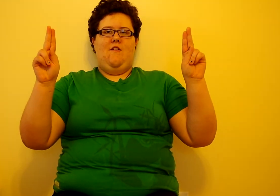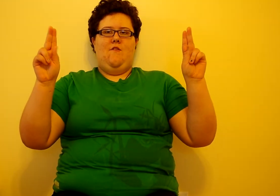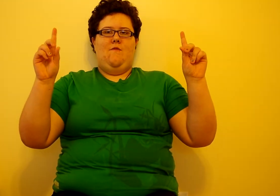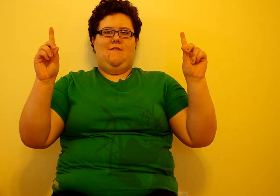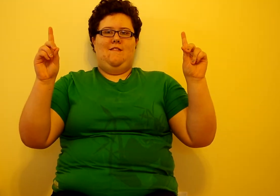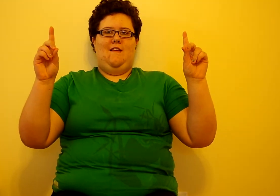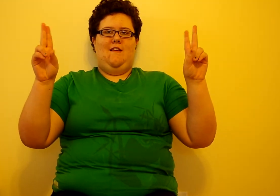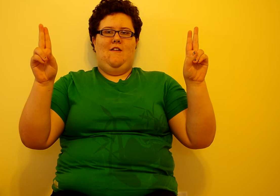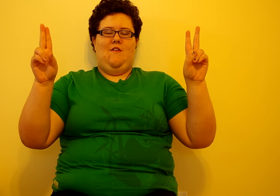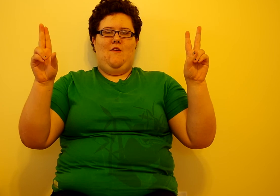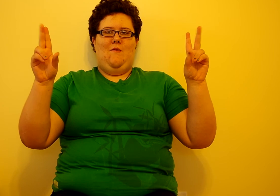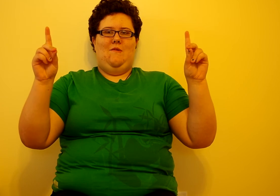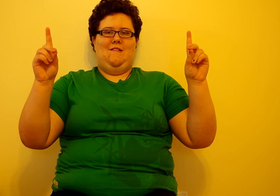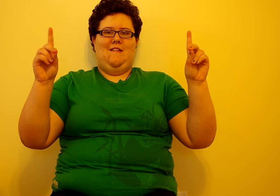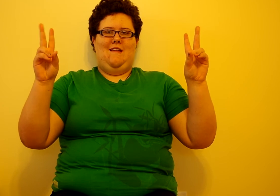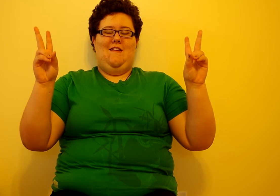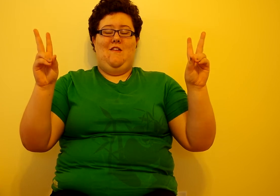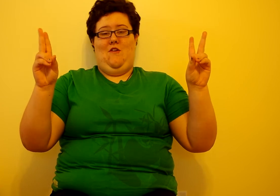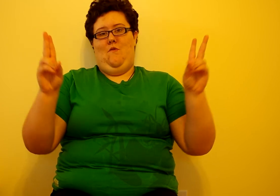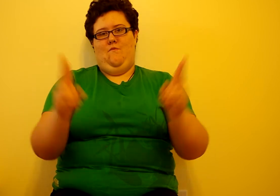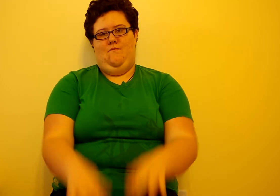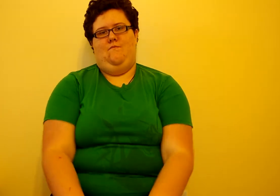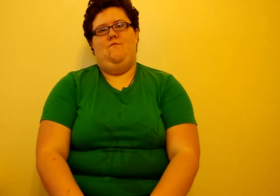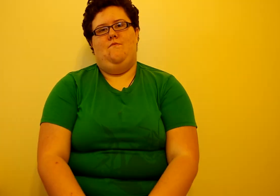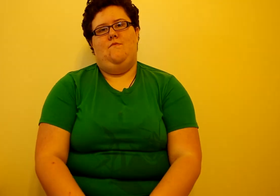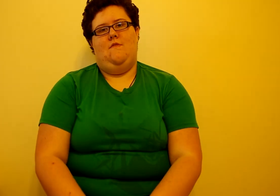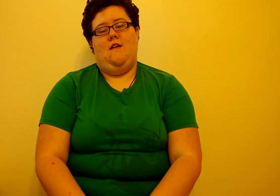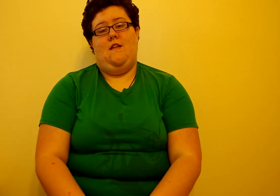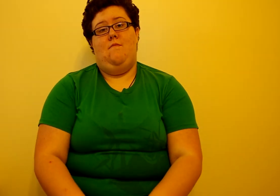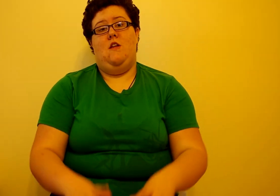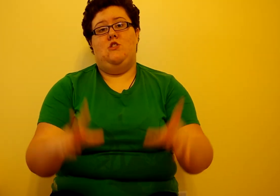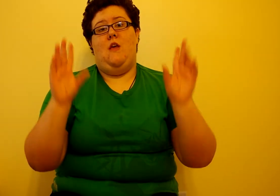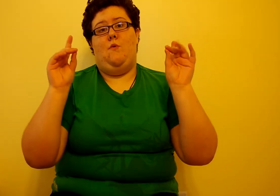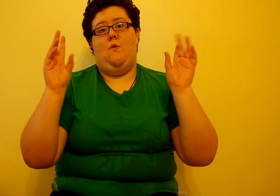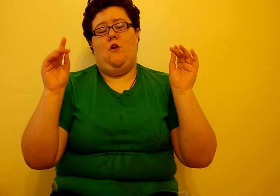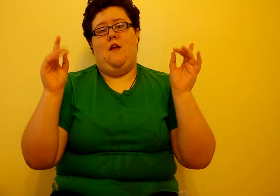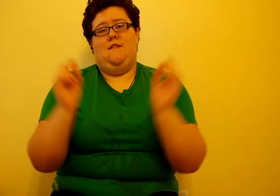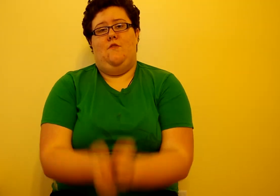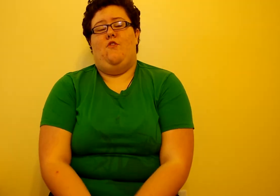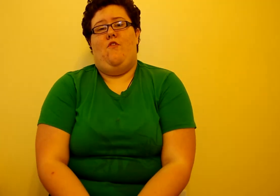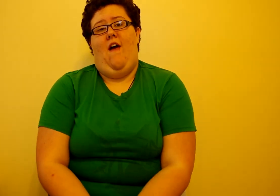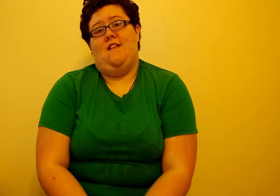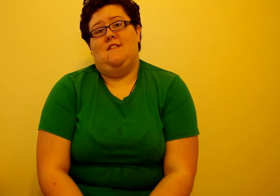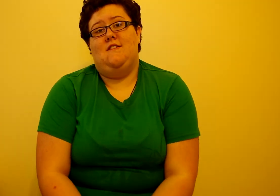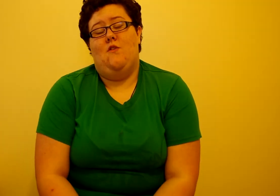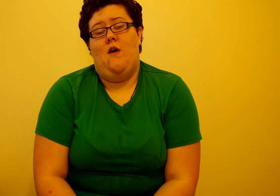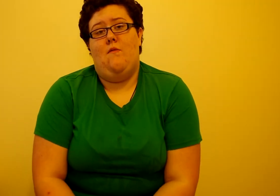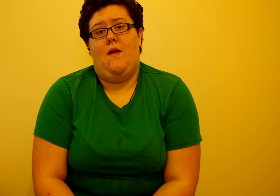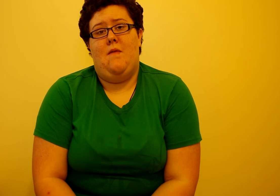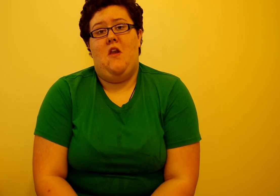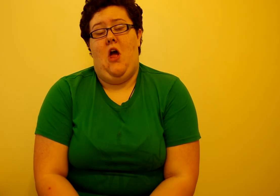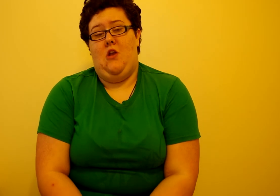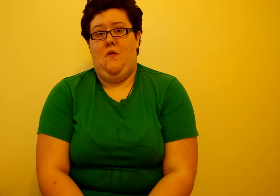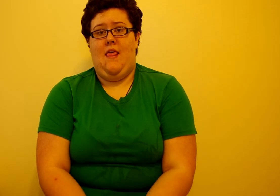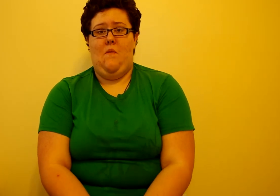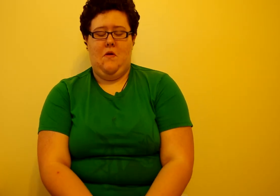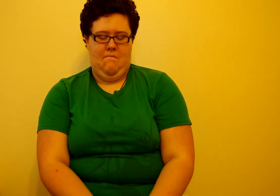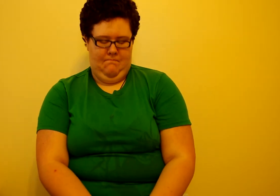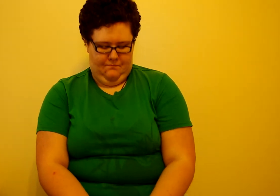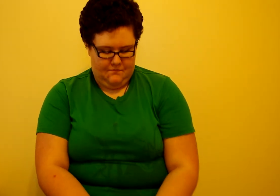U, D, U, D, U. I can imagine that would wear your hands out very fast, so I'd recommend not doing that one.